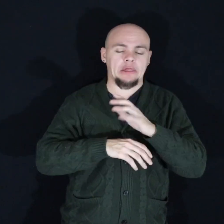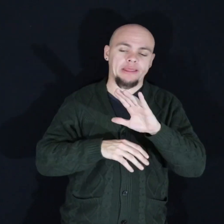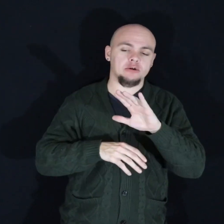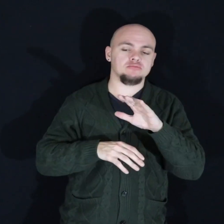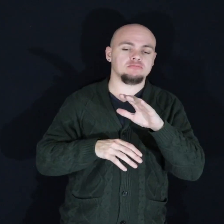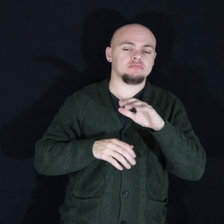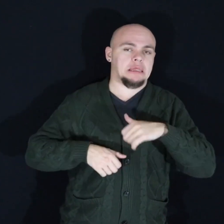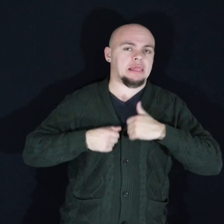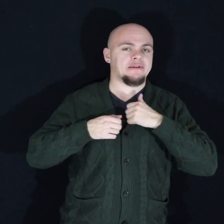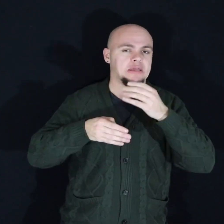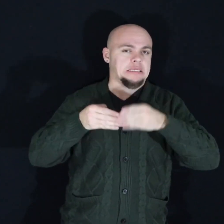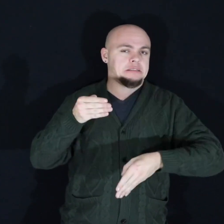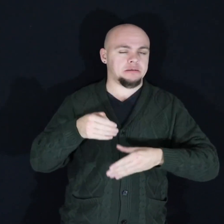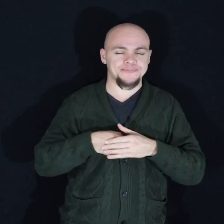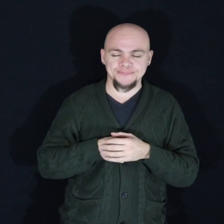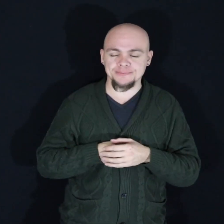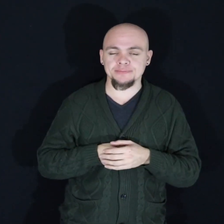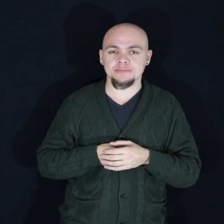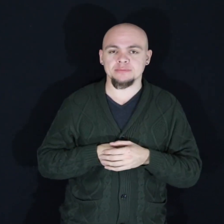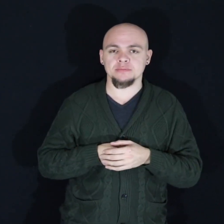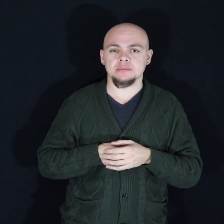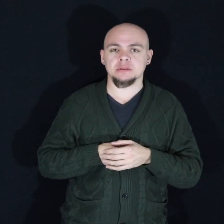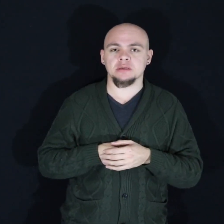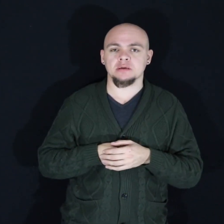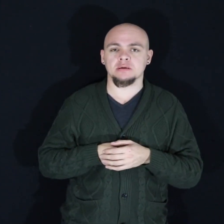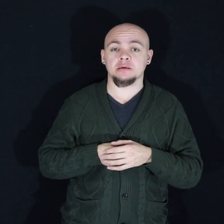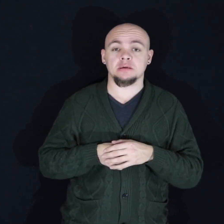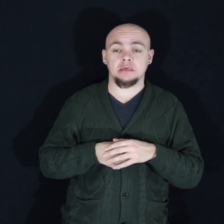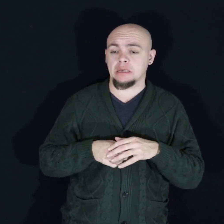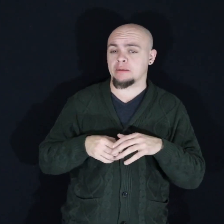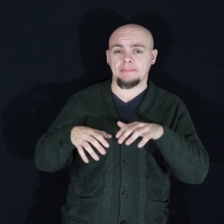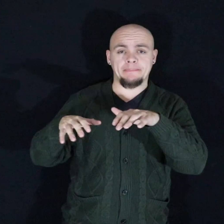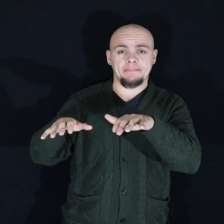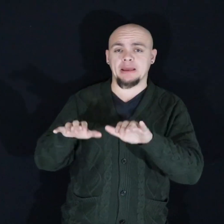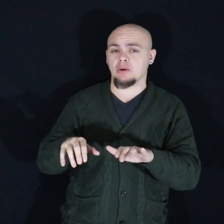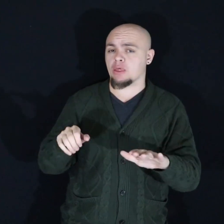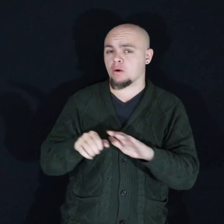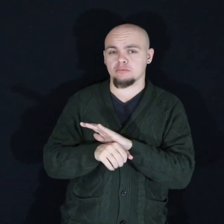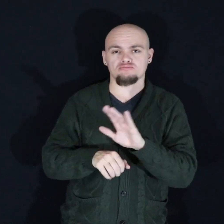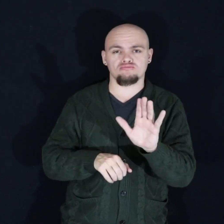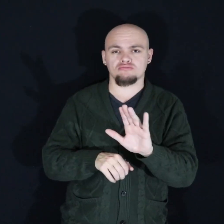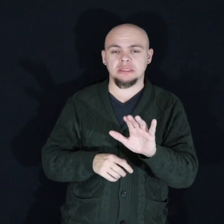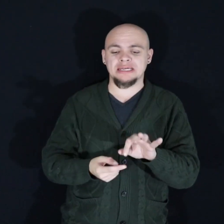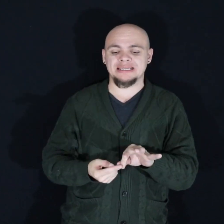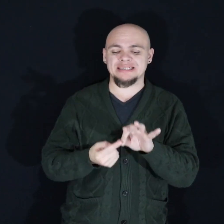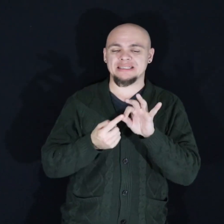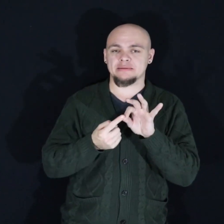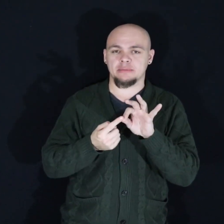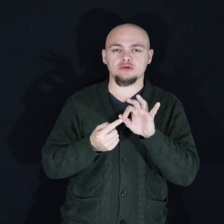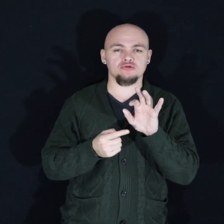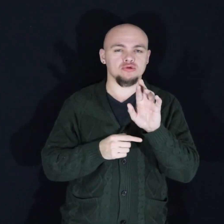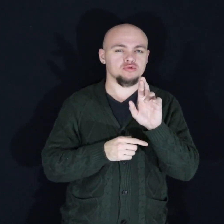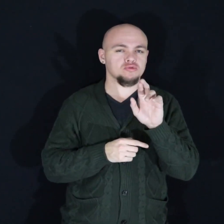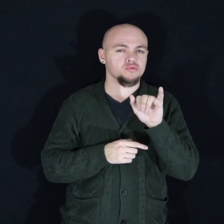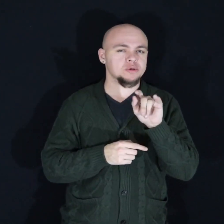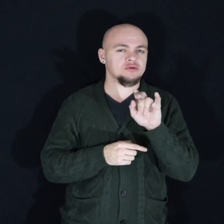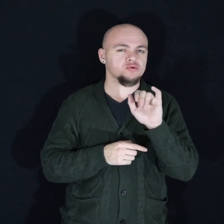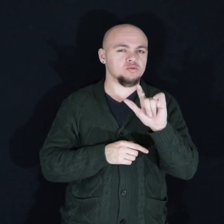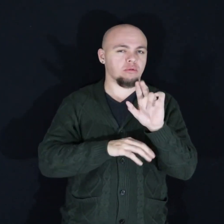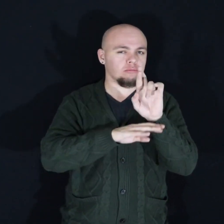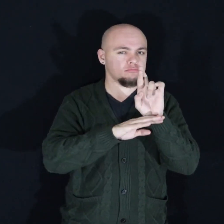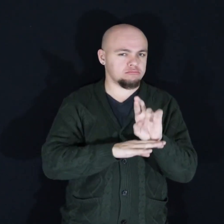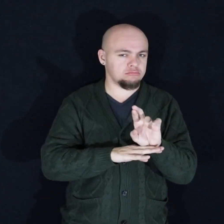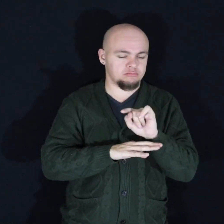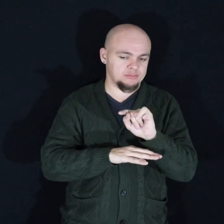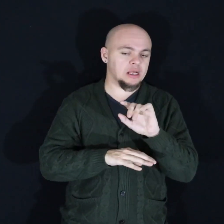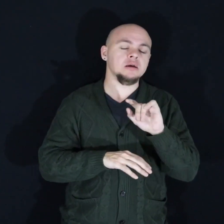It's not the usual practice to bury the entire horse, but rather a special ritual unfolds. In this